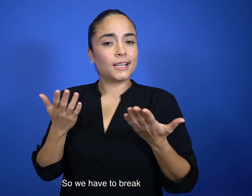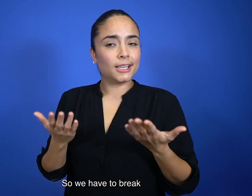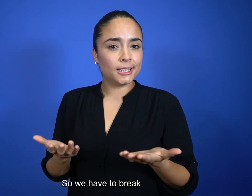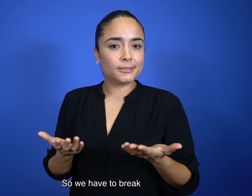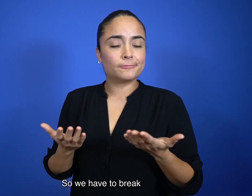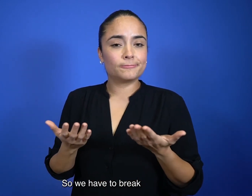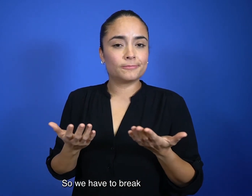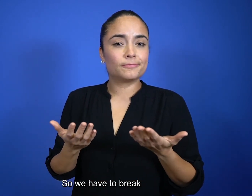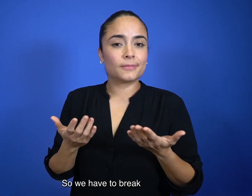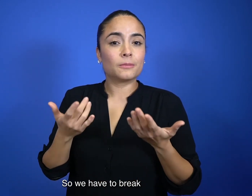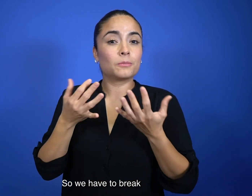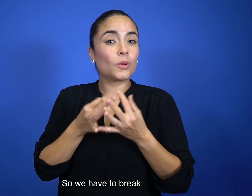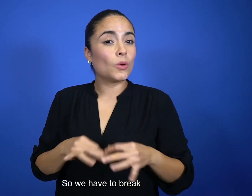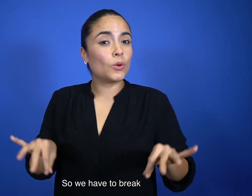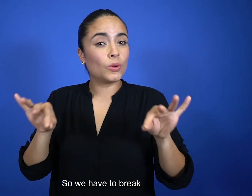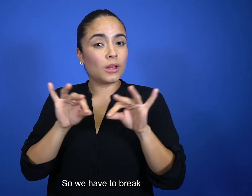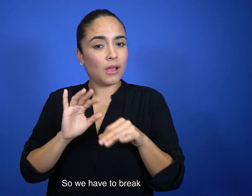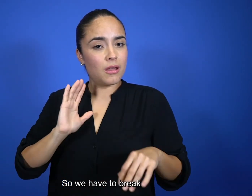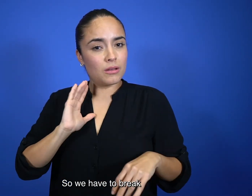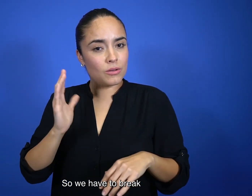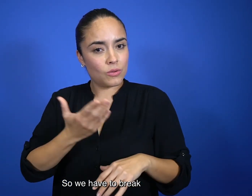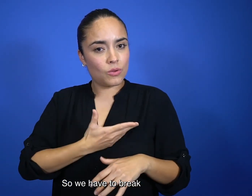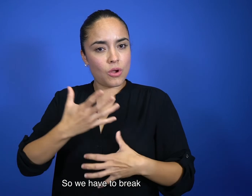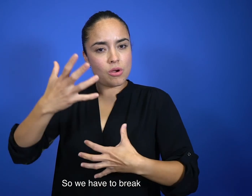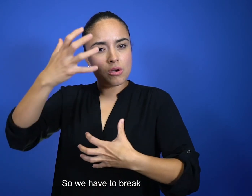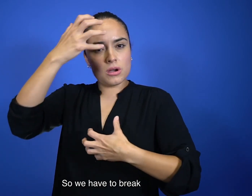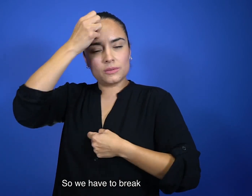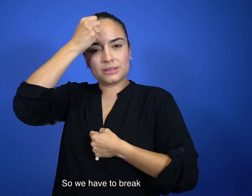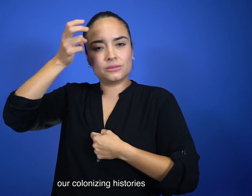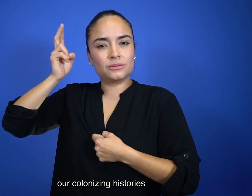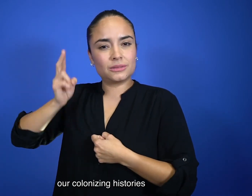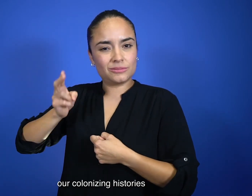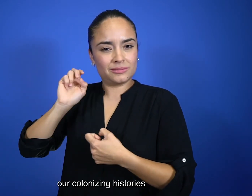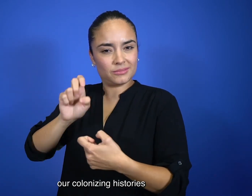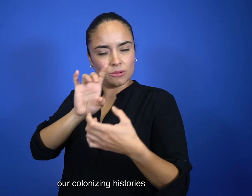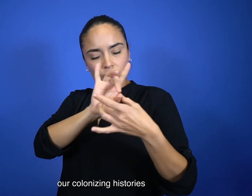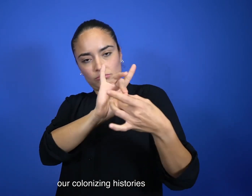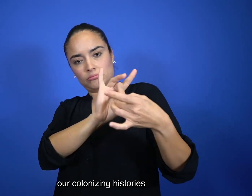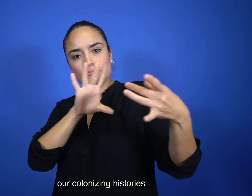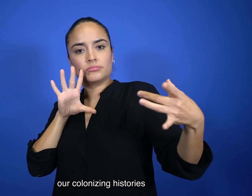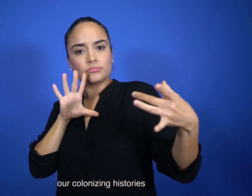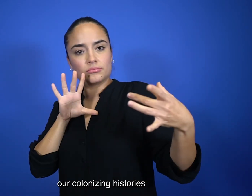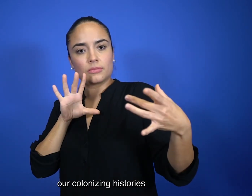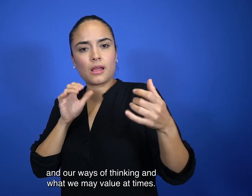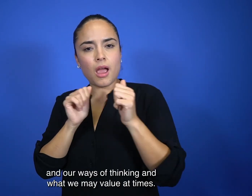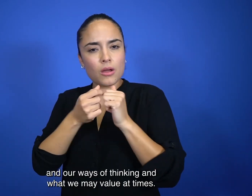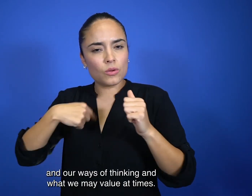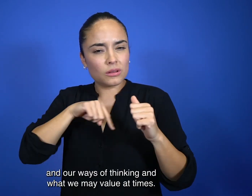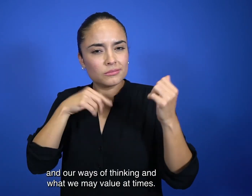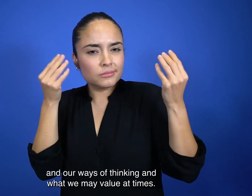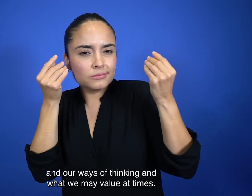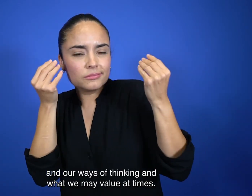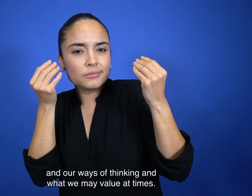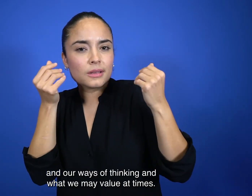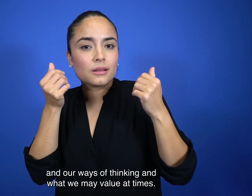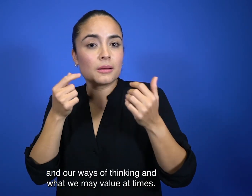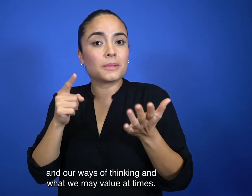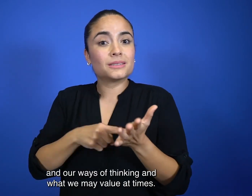have to break our colonizing histories and our ways of thinking and